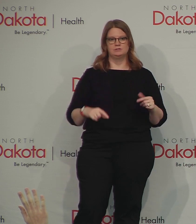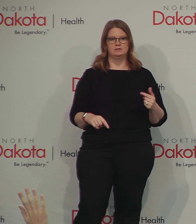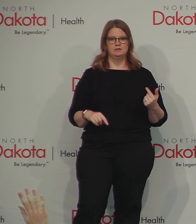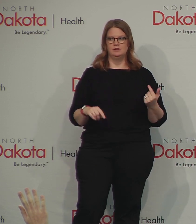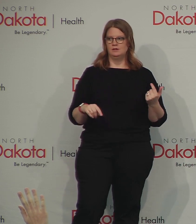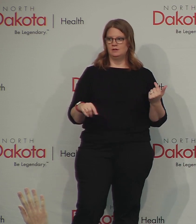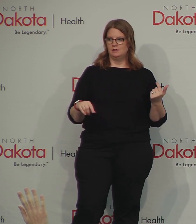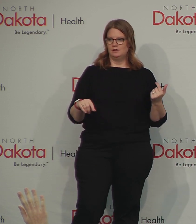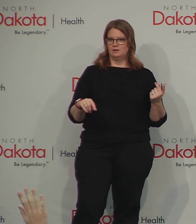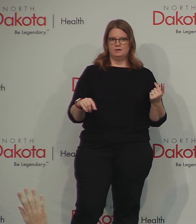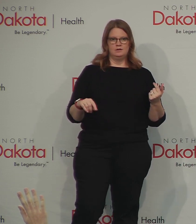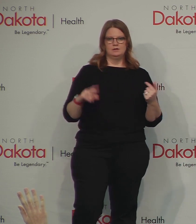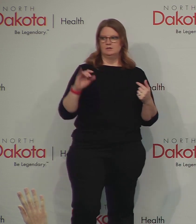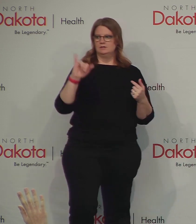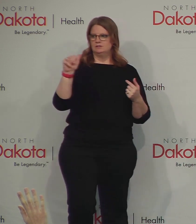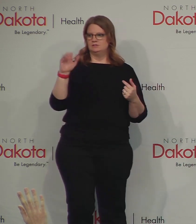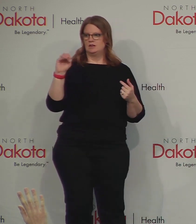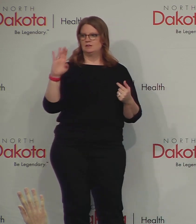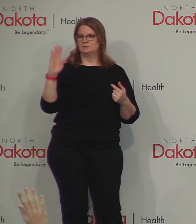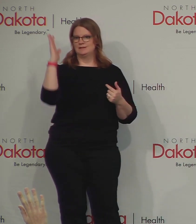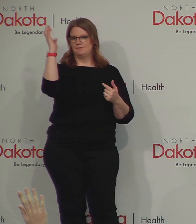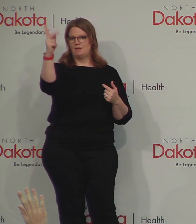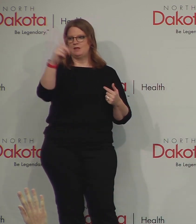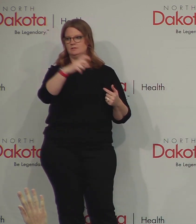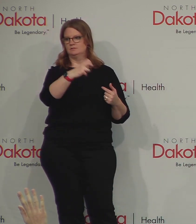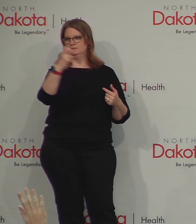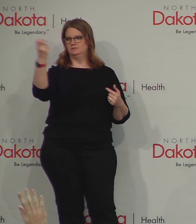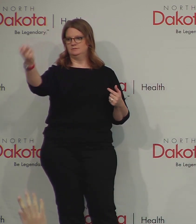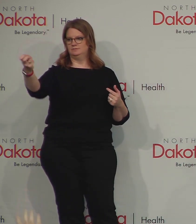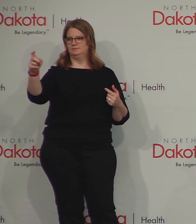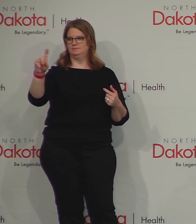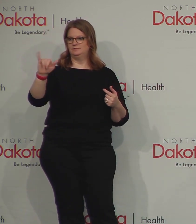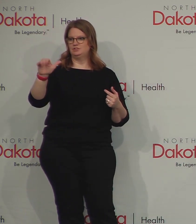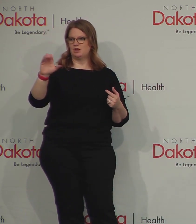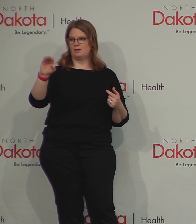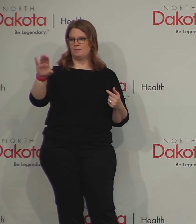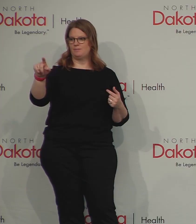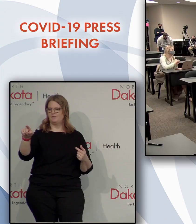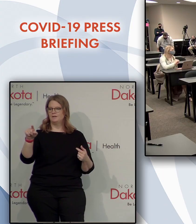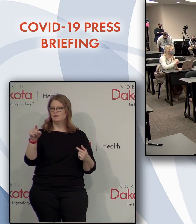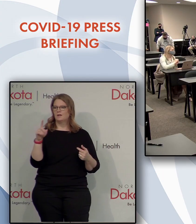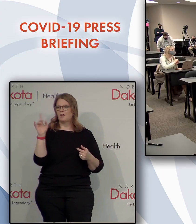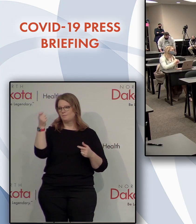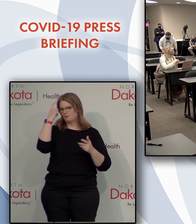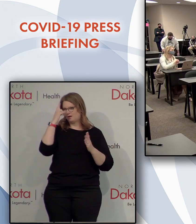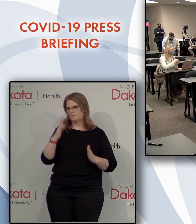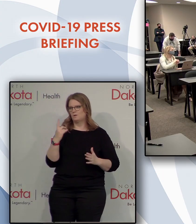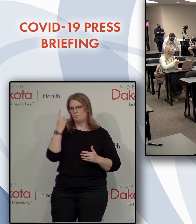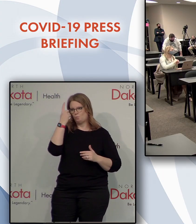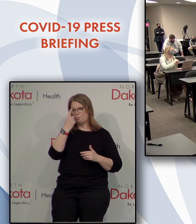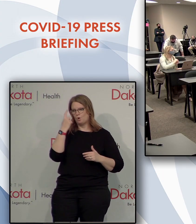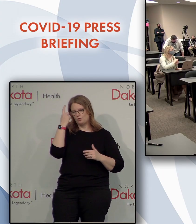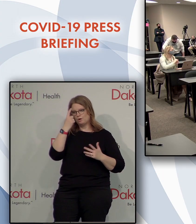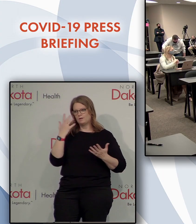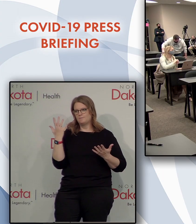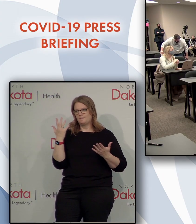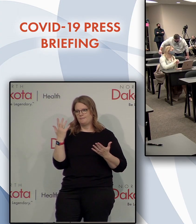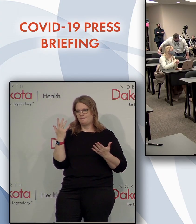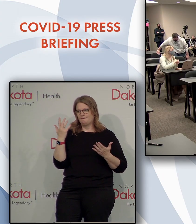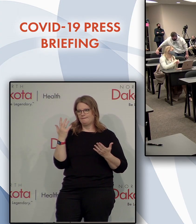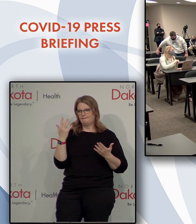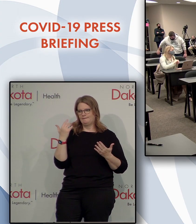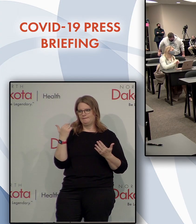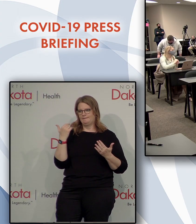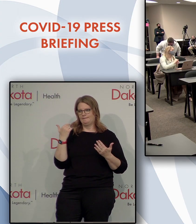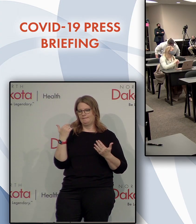going to, usually Jacob's in the back here on the side. This time we're going to start with you, sir. Governor, I'm wondering what communication has been like